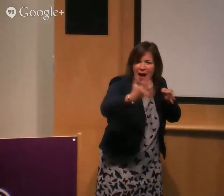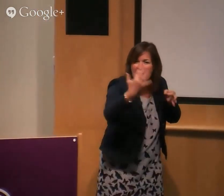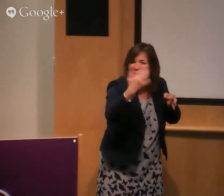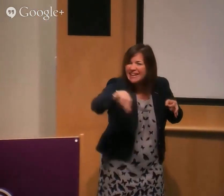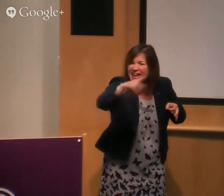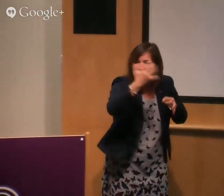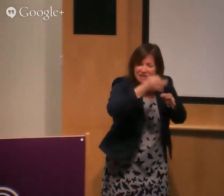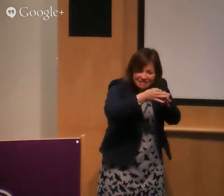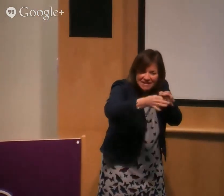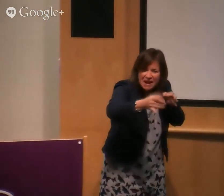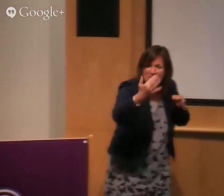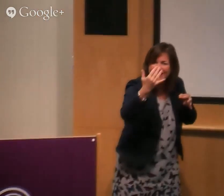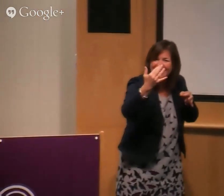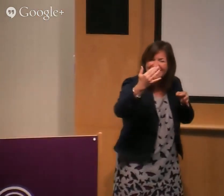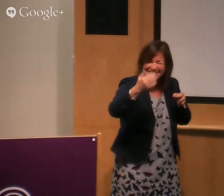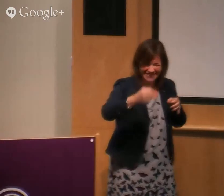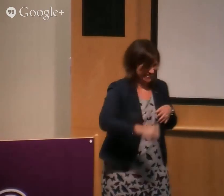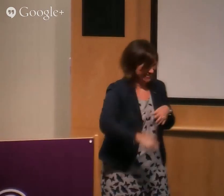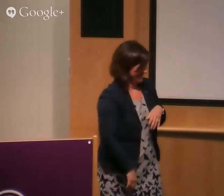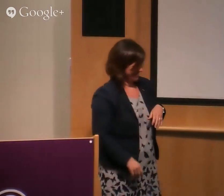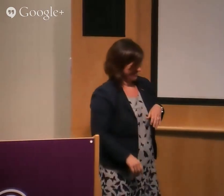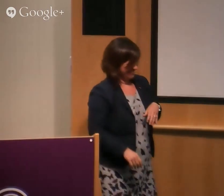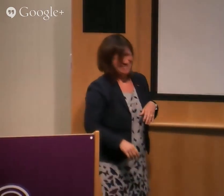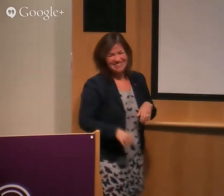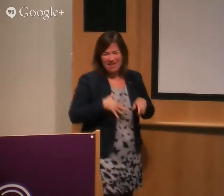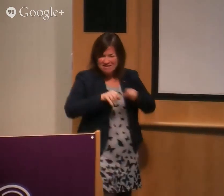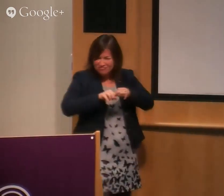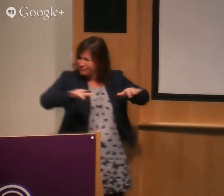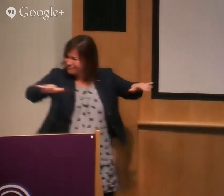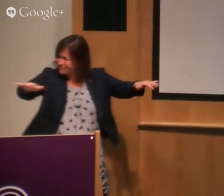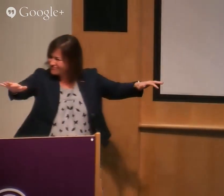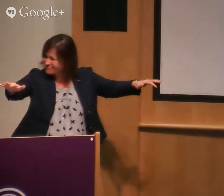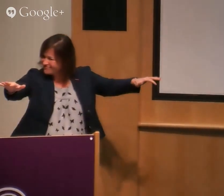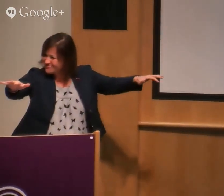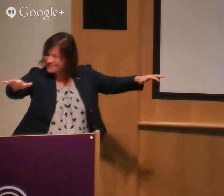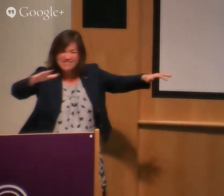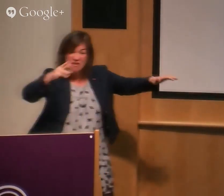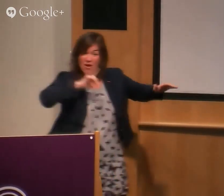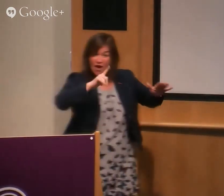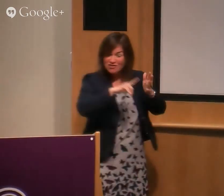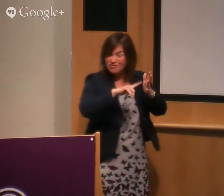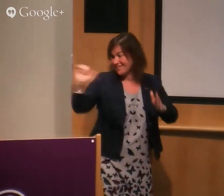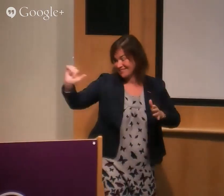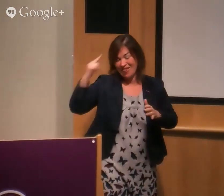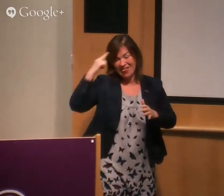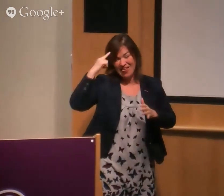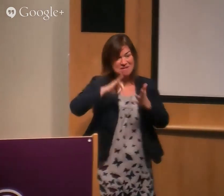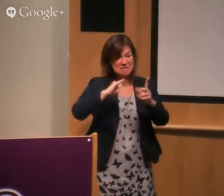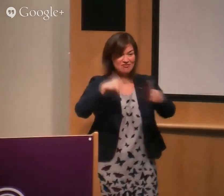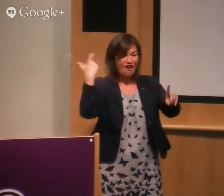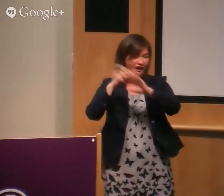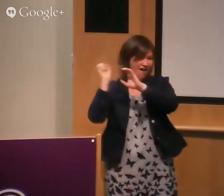the ripple effect of skimming stones. I think we could all skim a stone today and we would have a